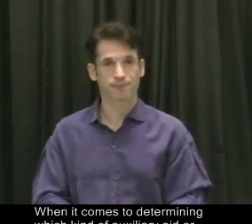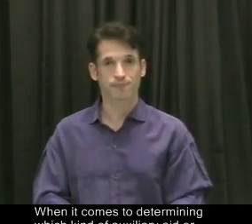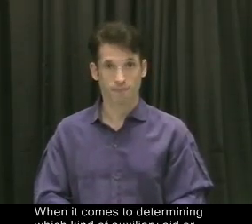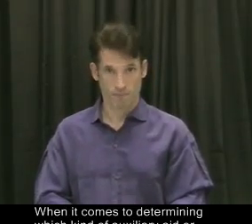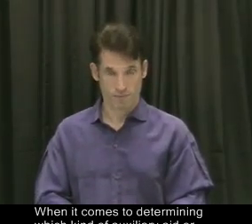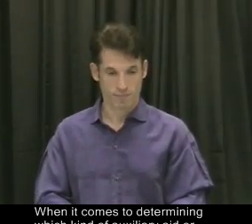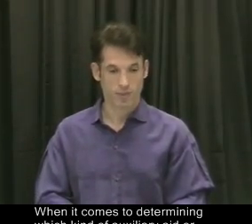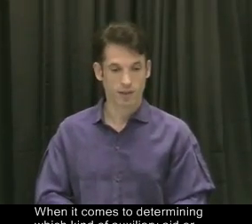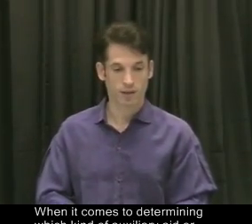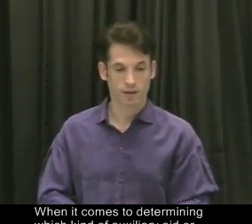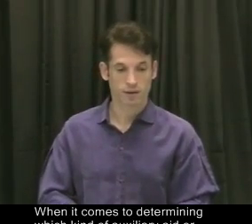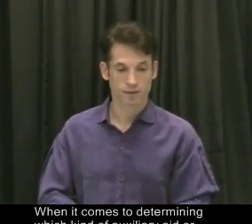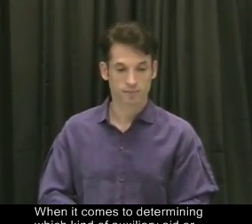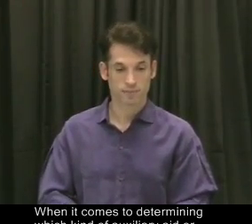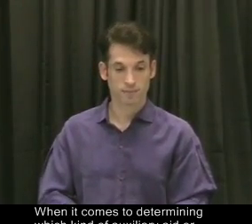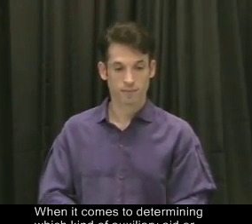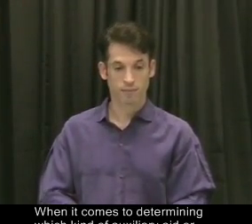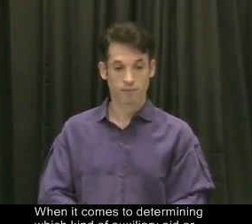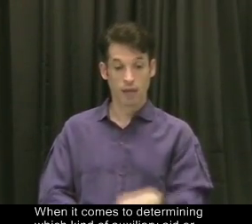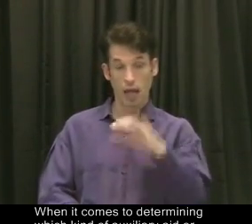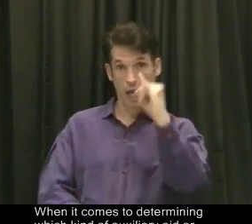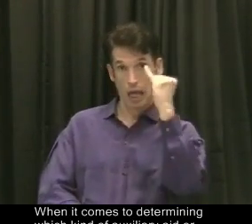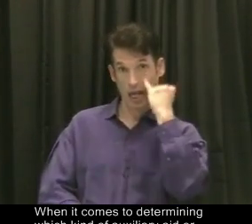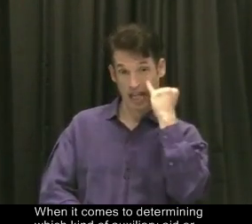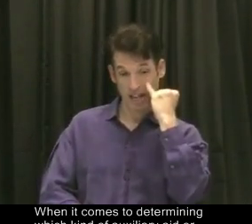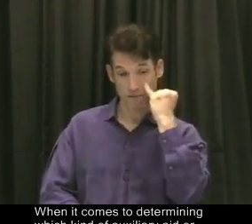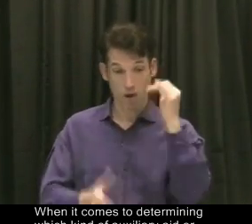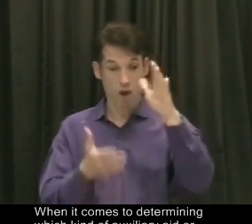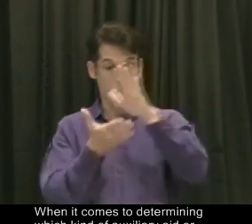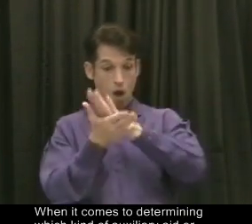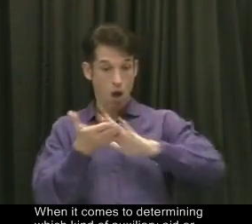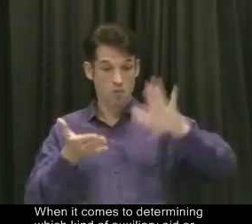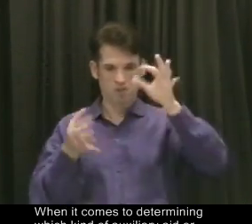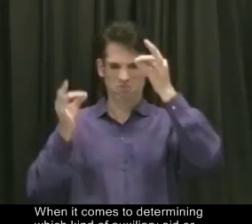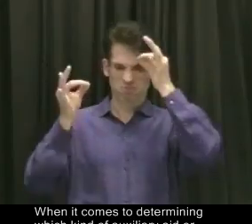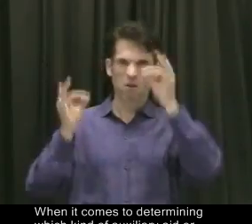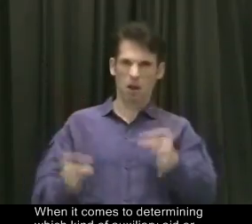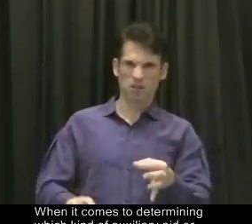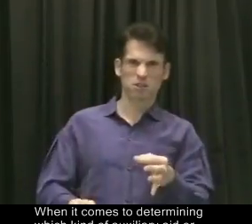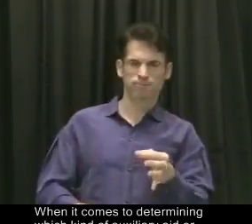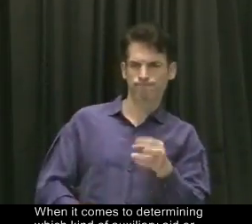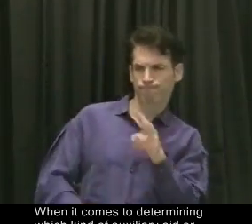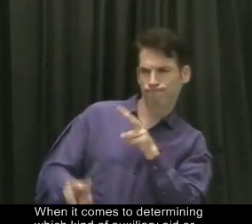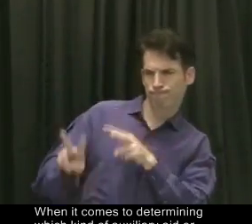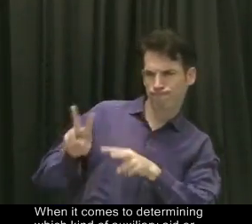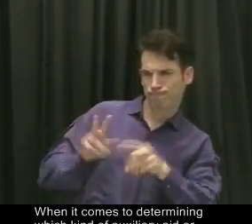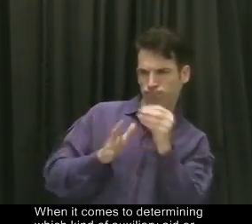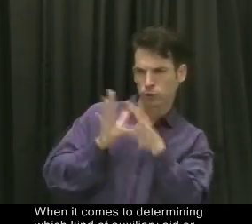When it comes to determining which kind of auxiliary aid or